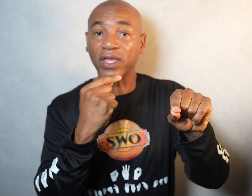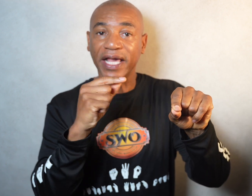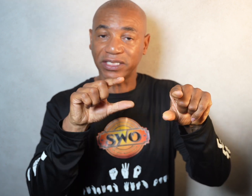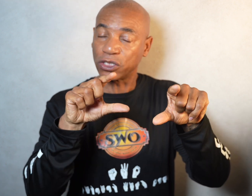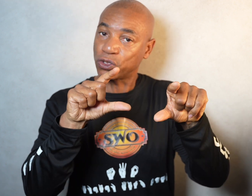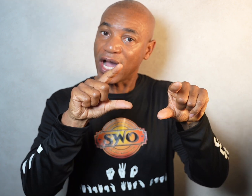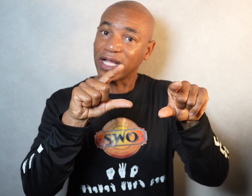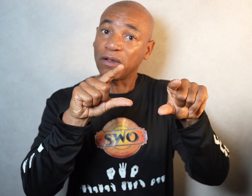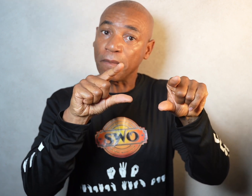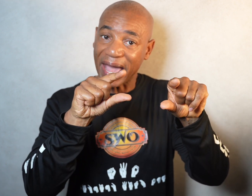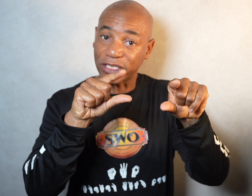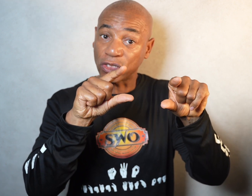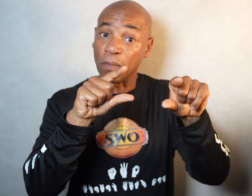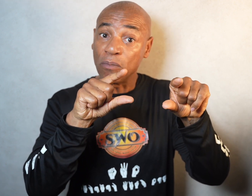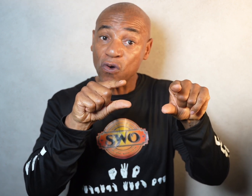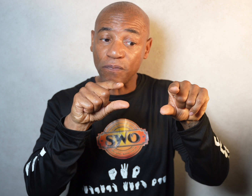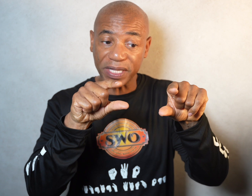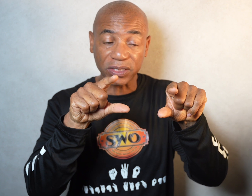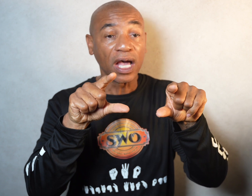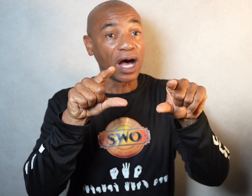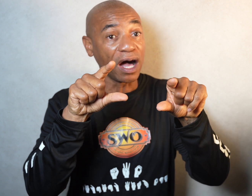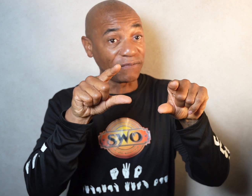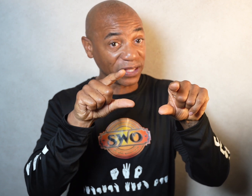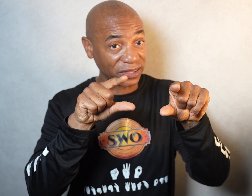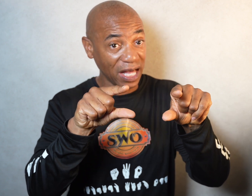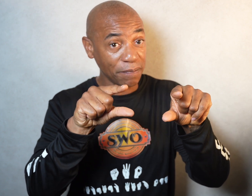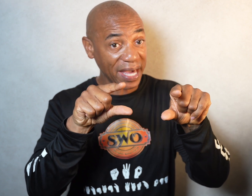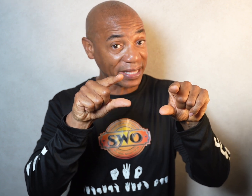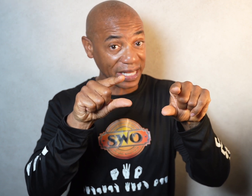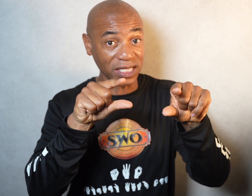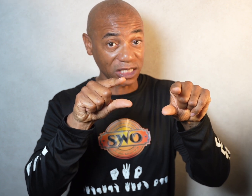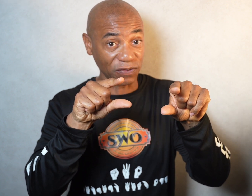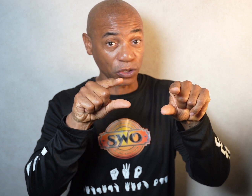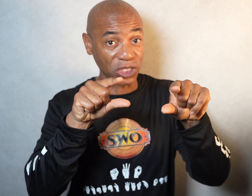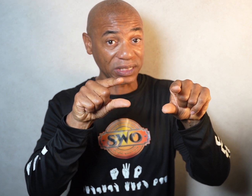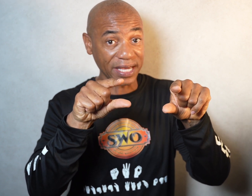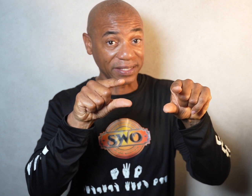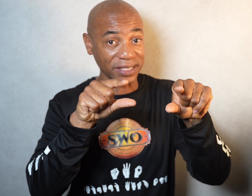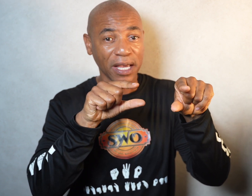is I'll try to match the movements of the thumb and the index finger, just like this,